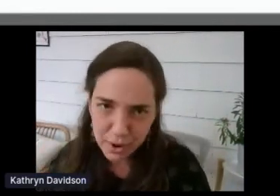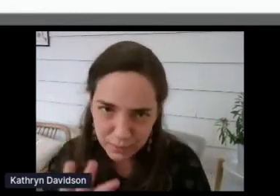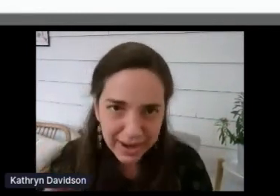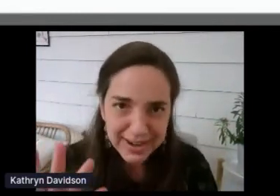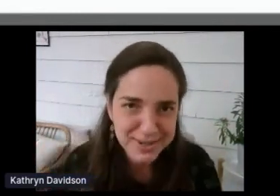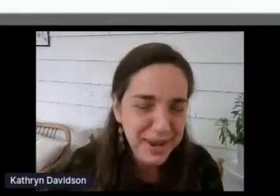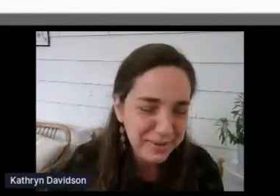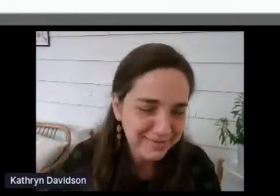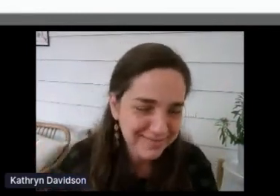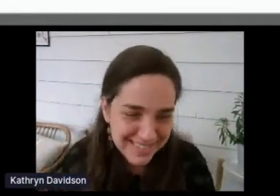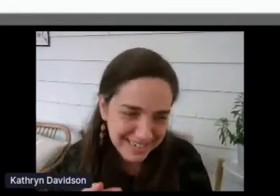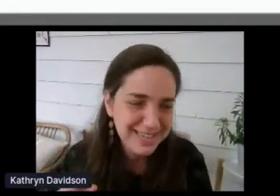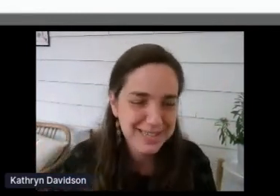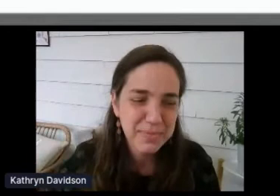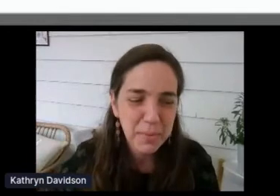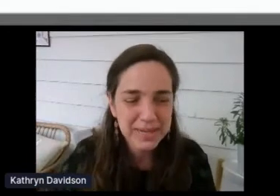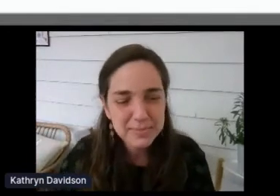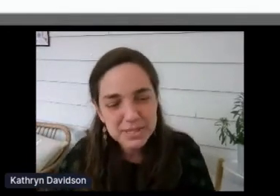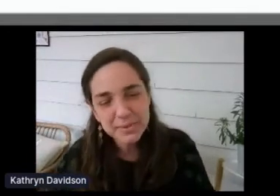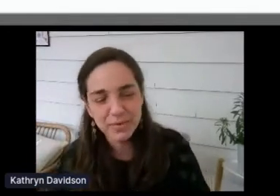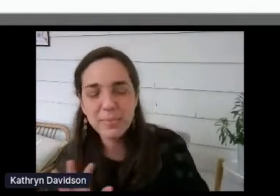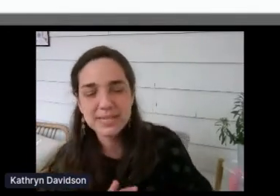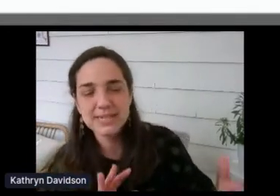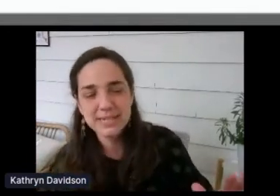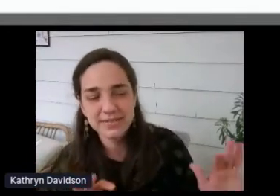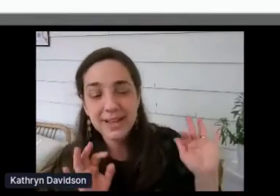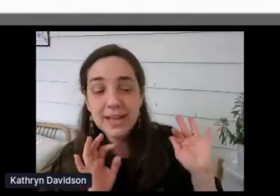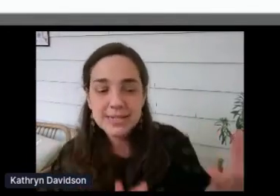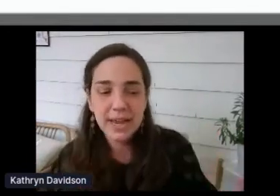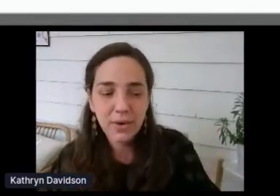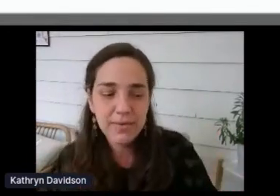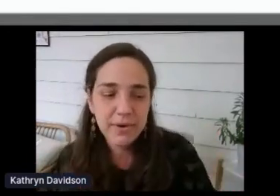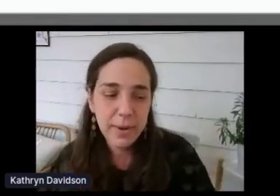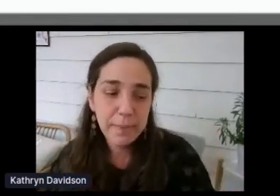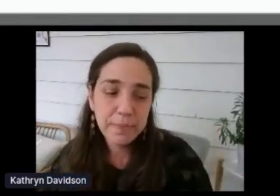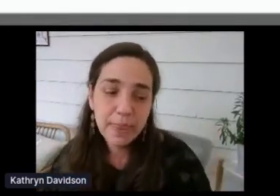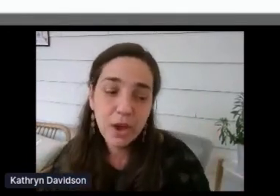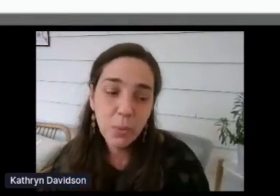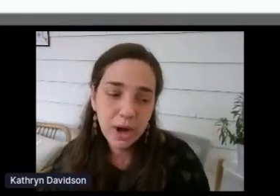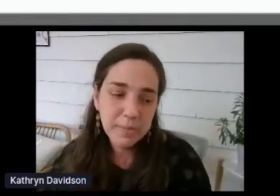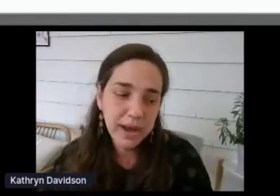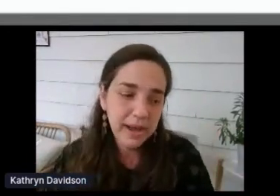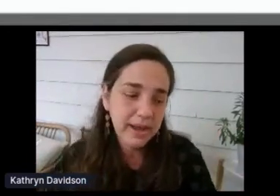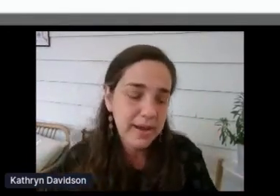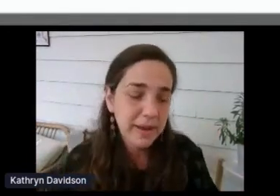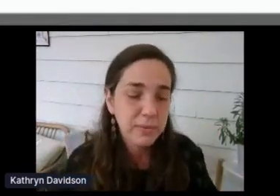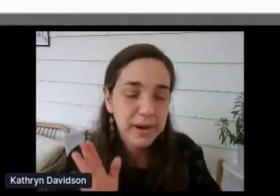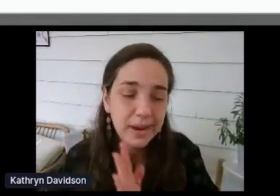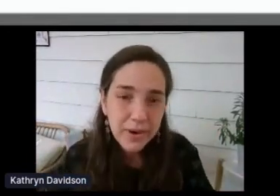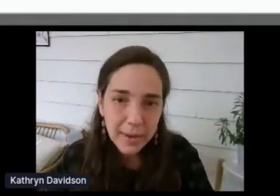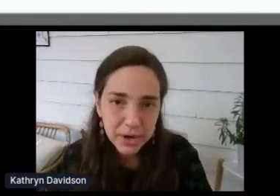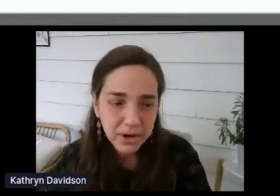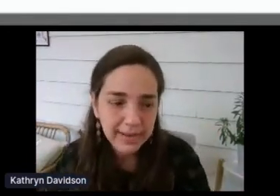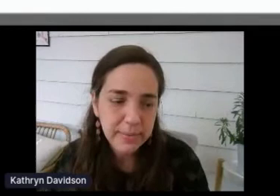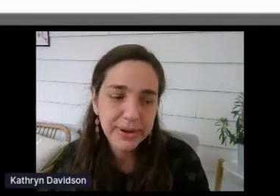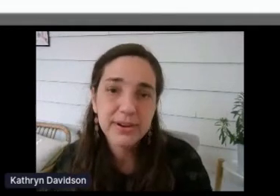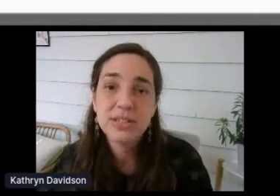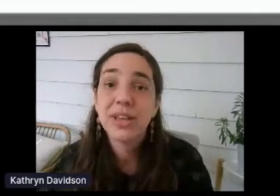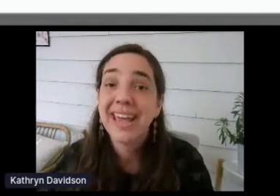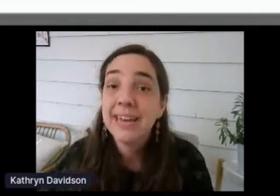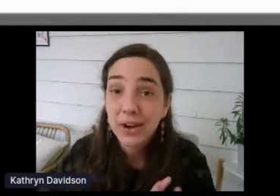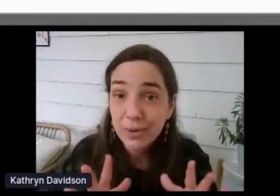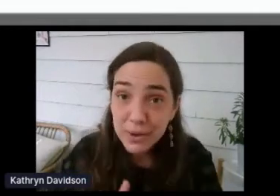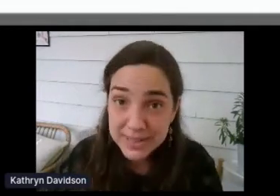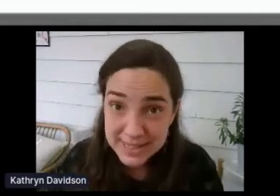I recognize you can't see it because it's small, but it's supposed to be a representative diagram from a work by Anne-Marie Kokab and her